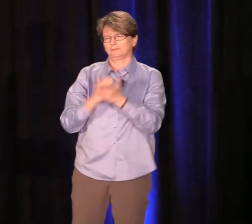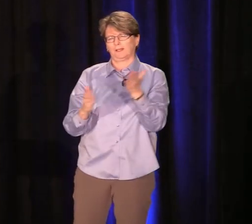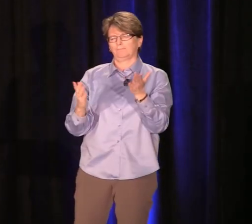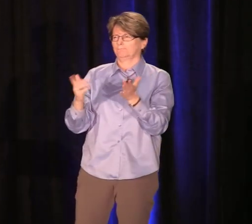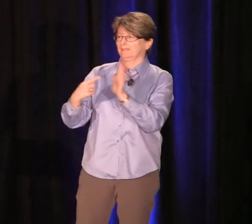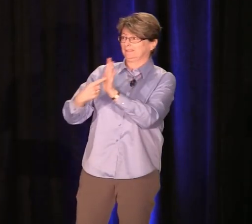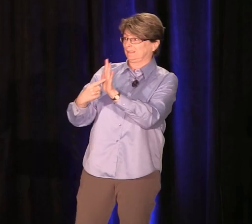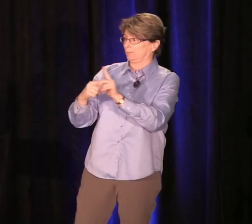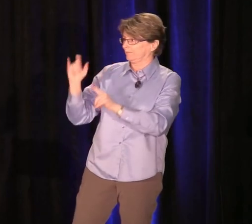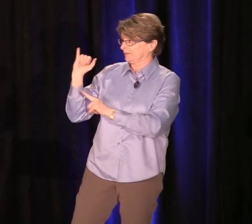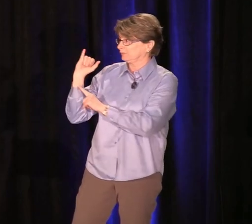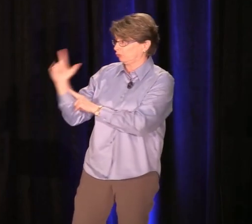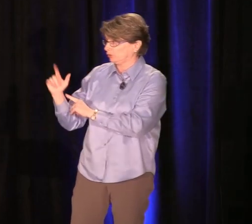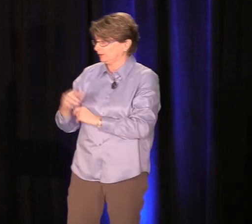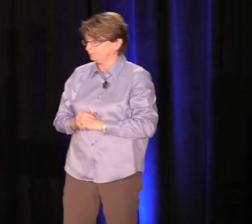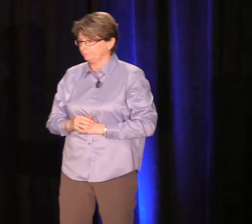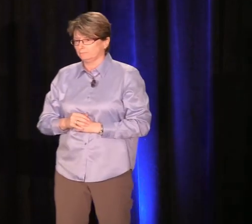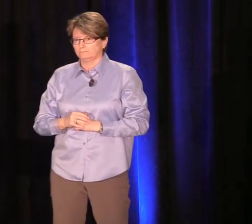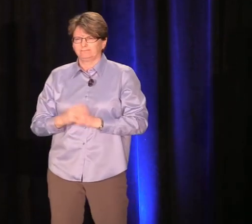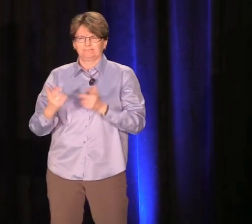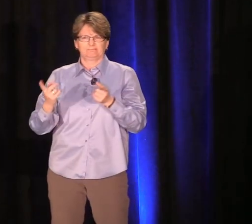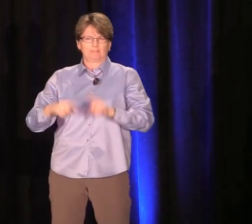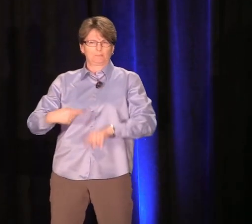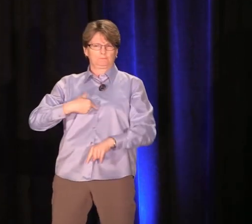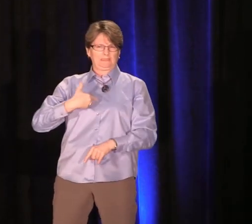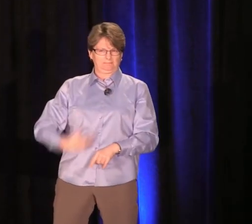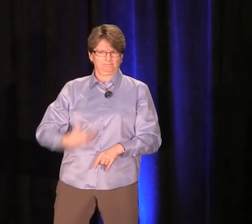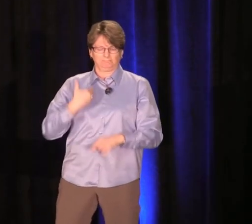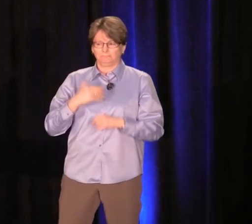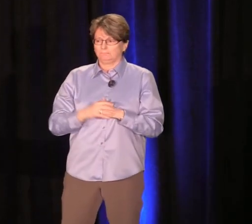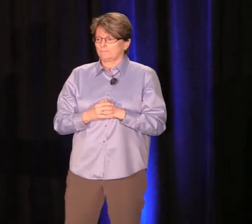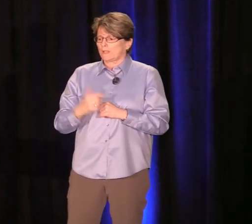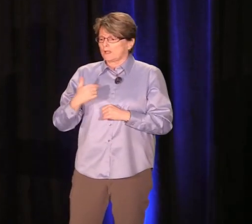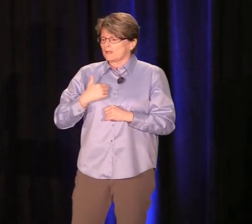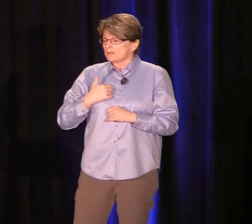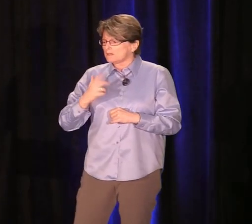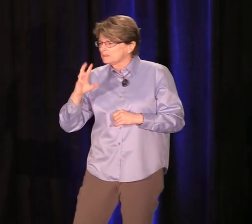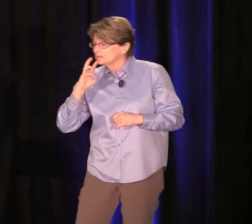Today we're going to discuss some examples of incidental learning.